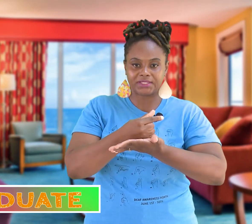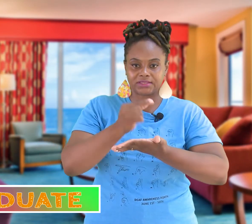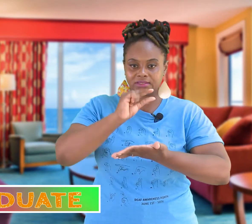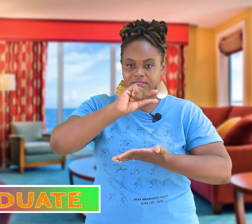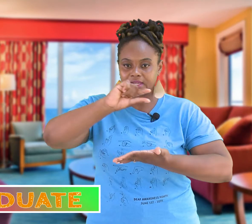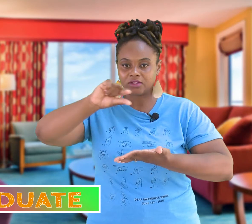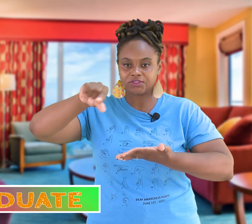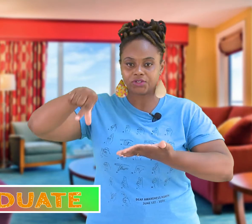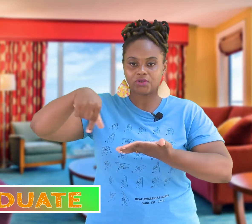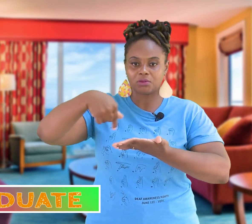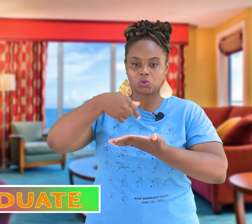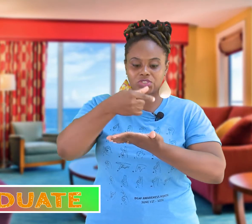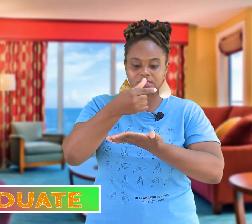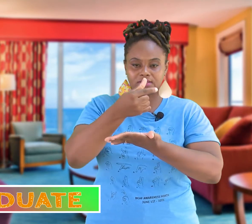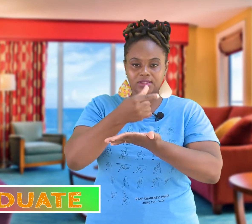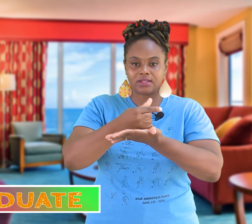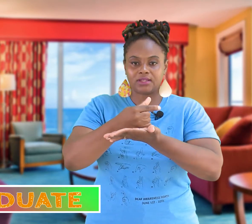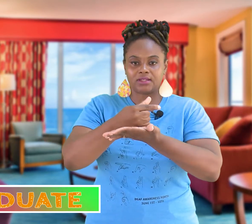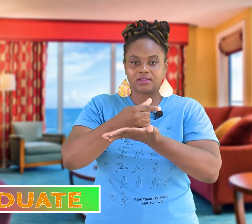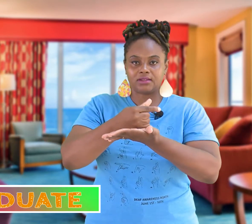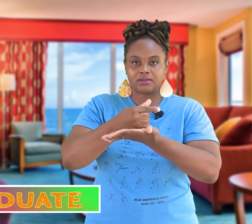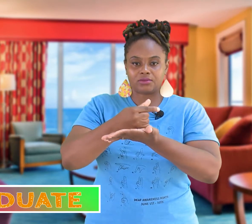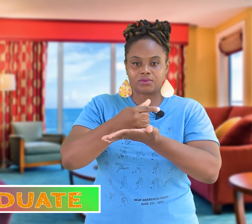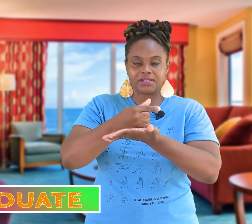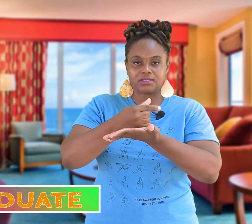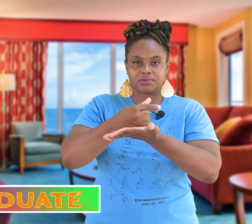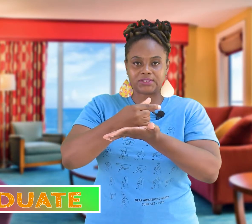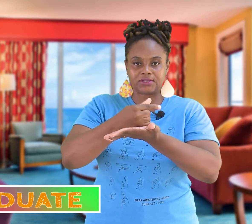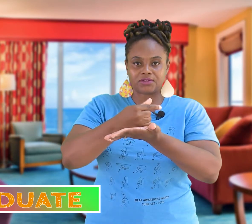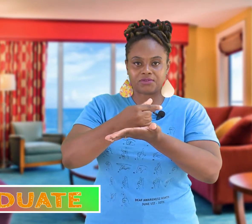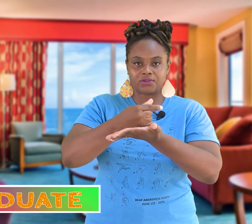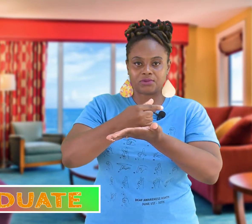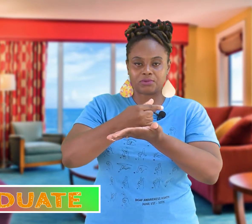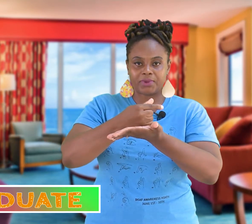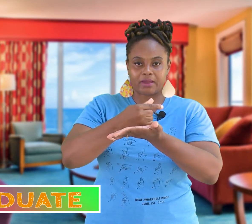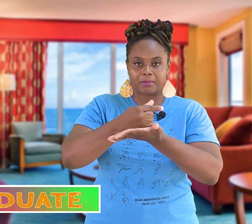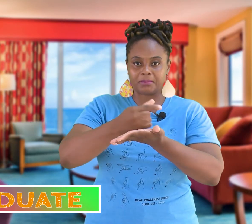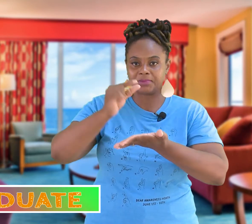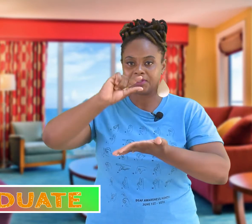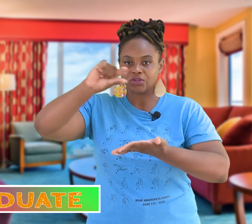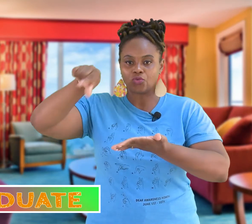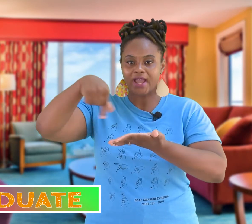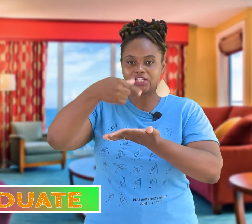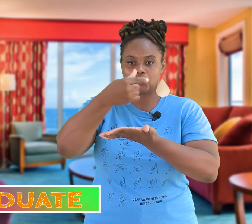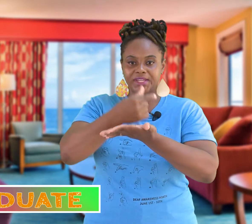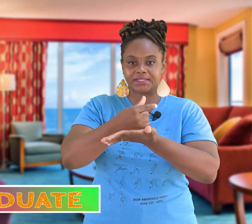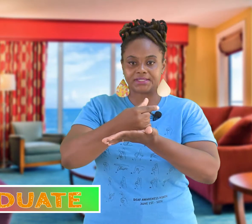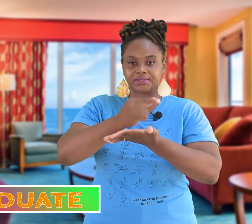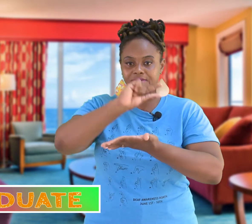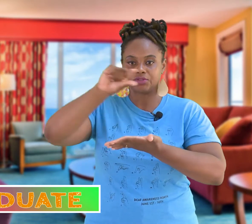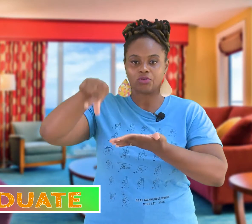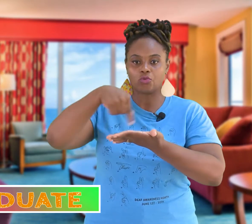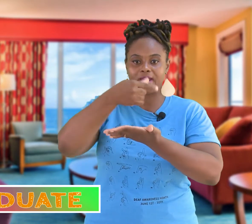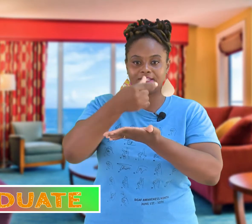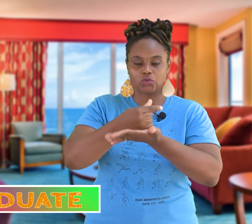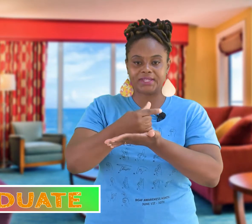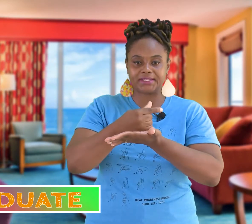Graduate, kind of circular motion, right in the center of your palm. Graduate, graduate.